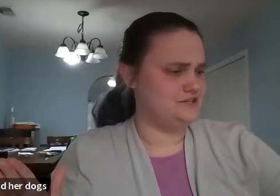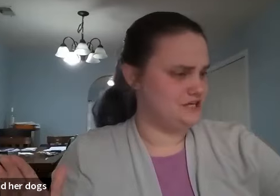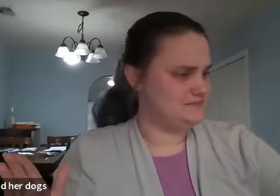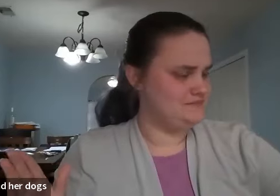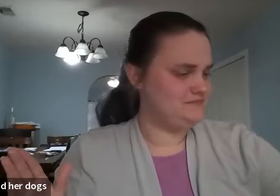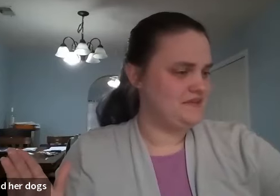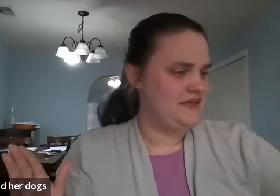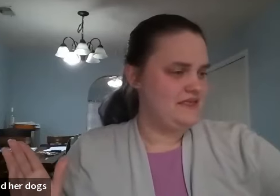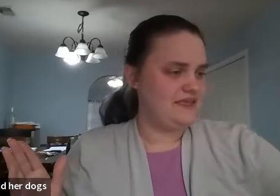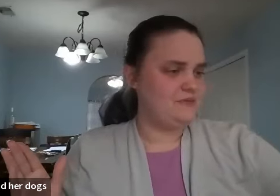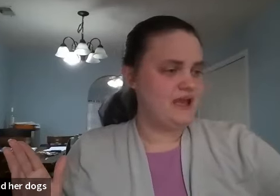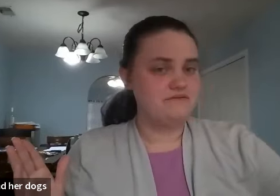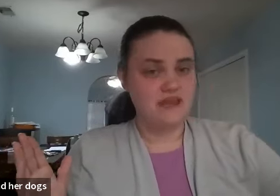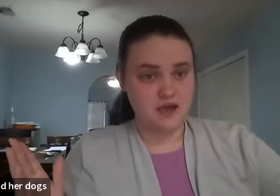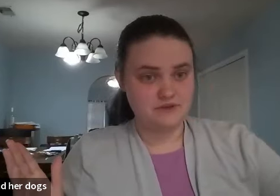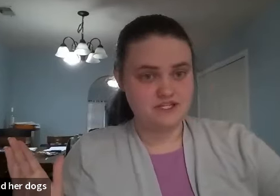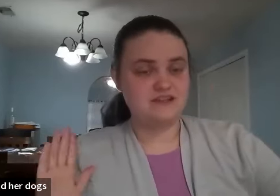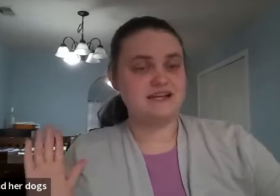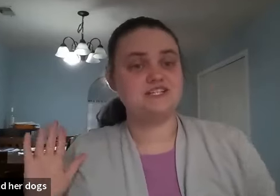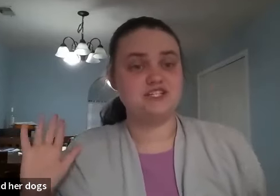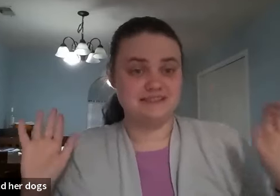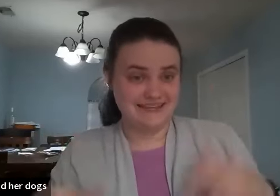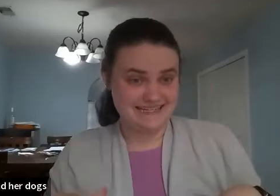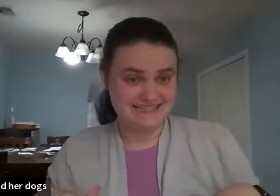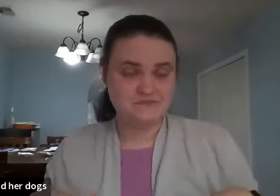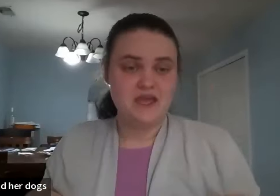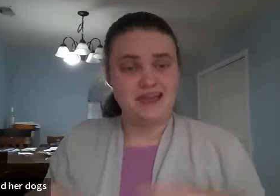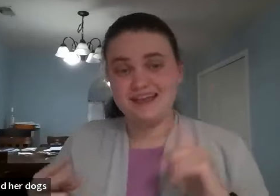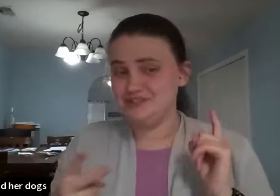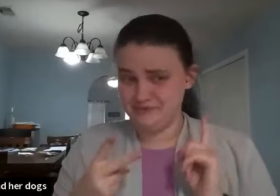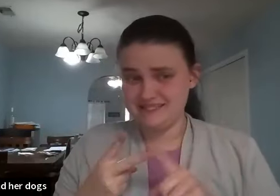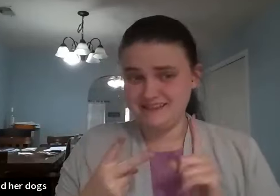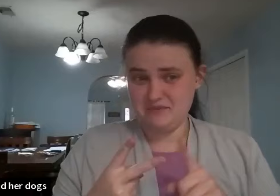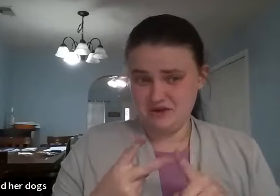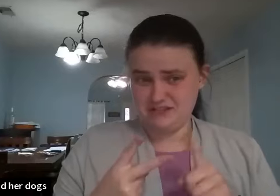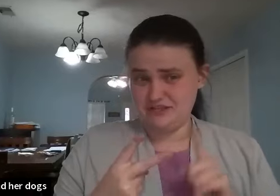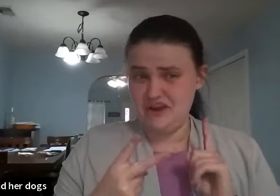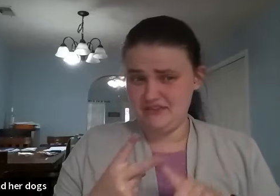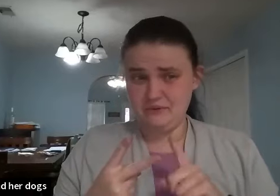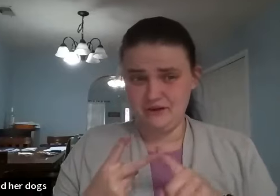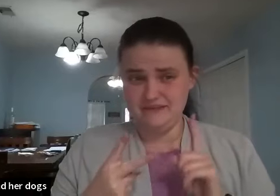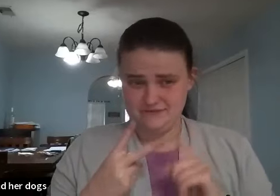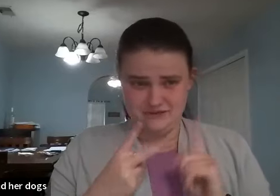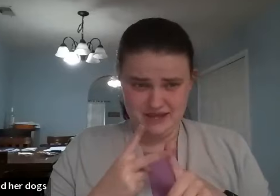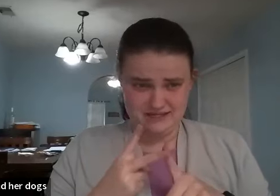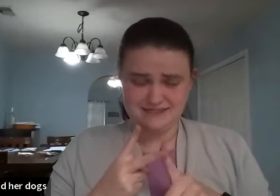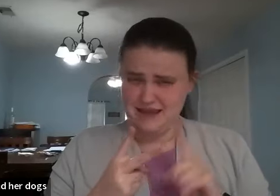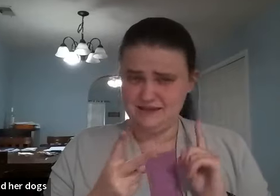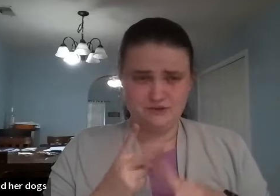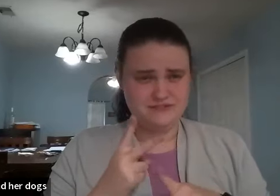apologize. Then we have cabbage / lettuce. I actually recently came across, there's another one that's for lettuce. I don't see this